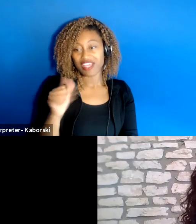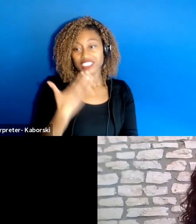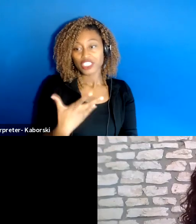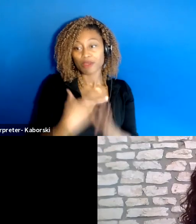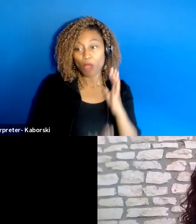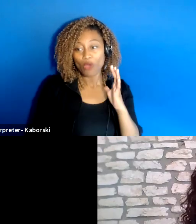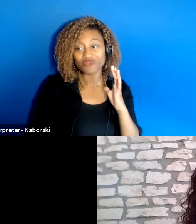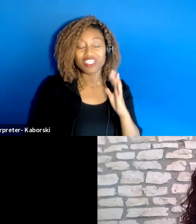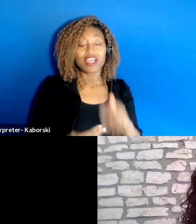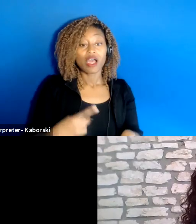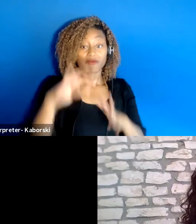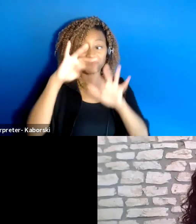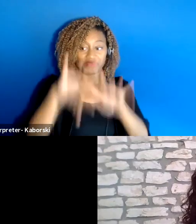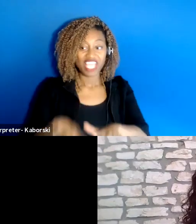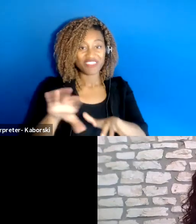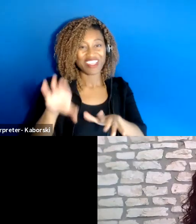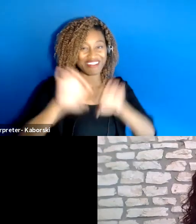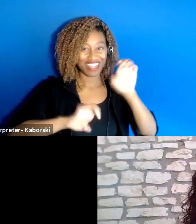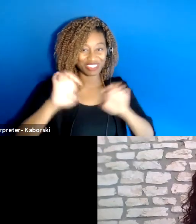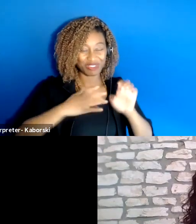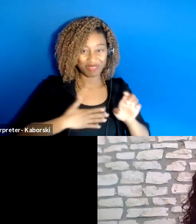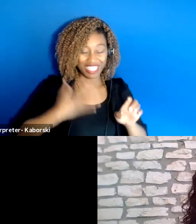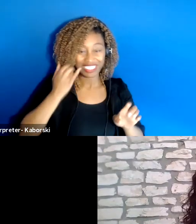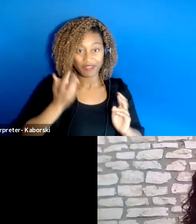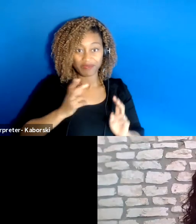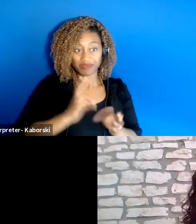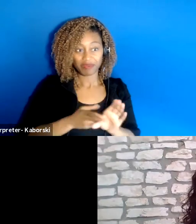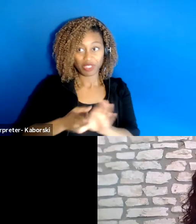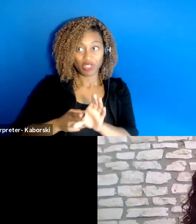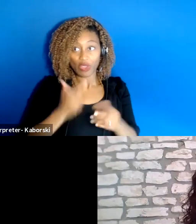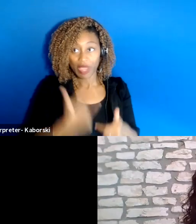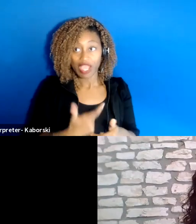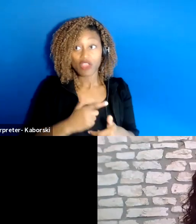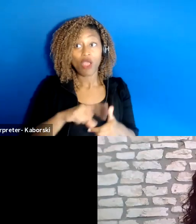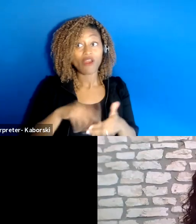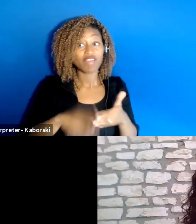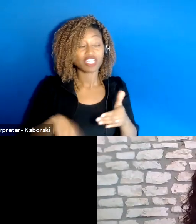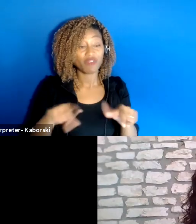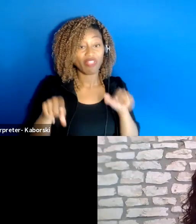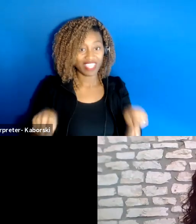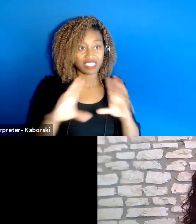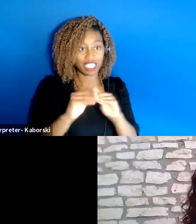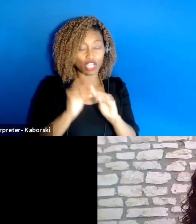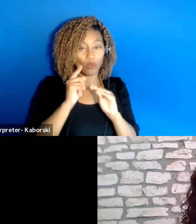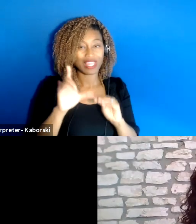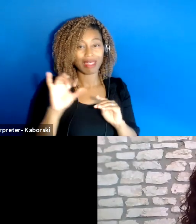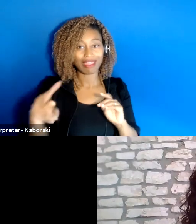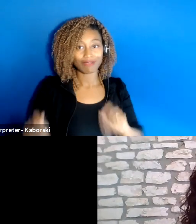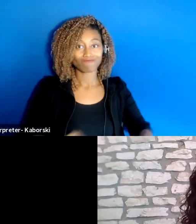participants to please fill out your evaluations. As soon as this session is over, the link for that evaluation should